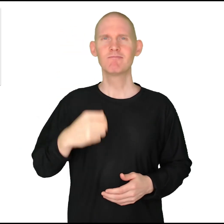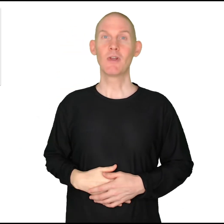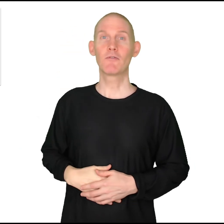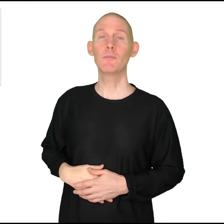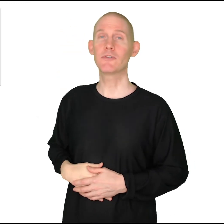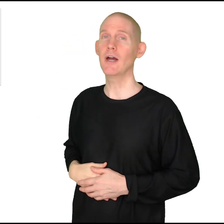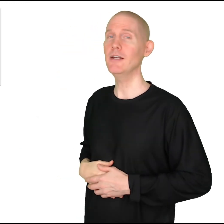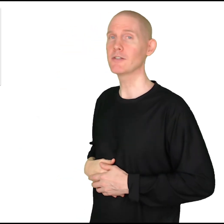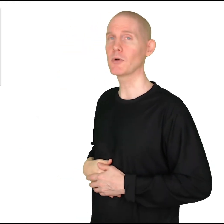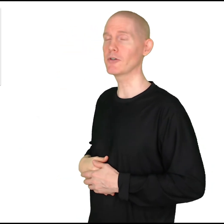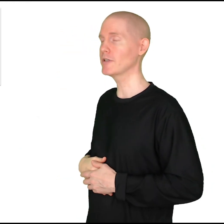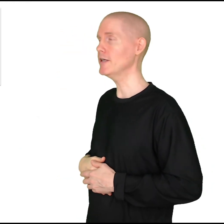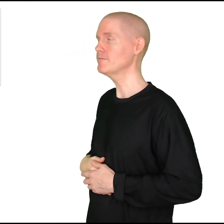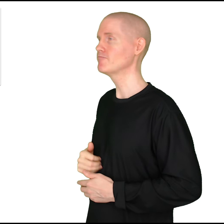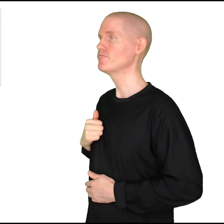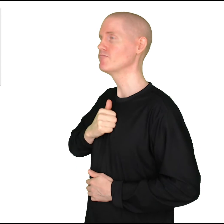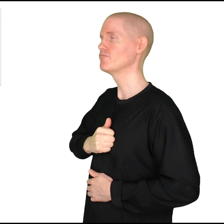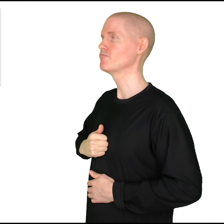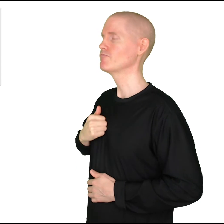From the side, here's what it looks like.